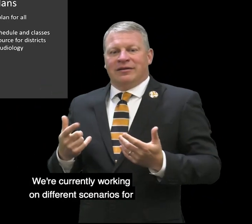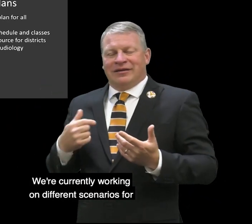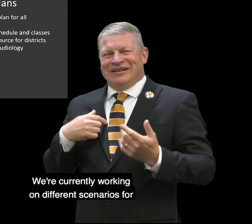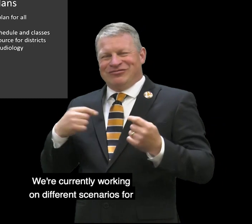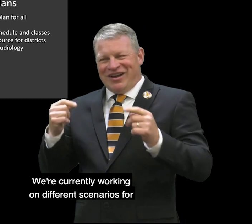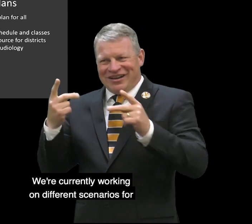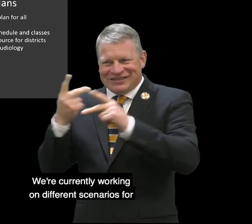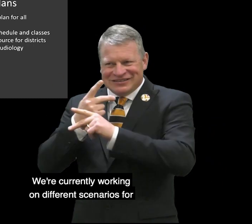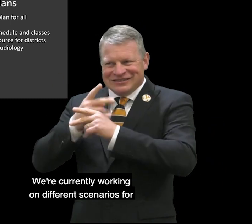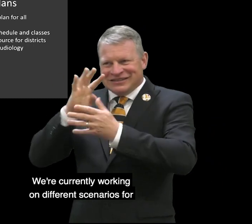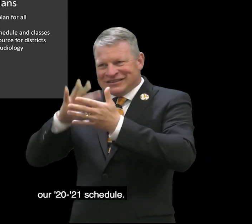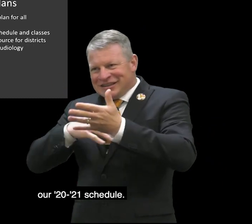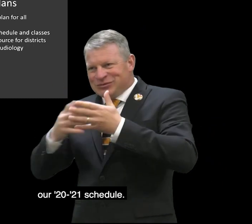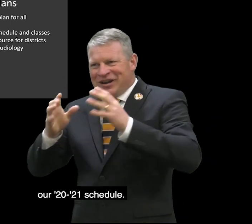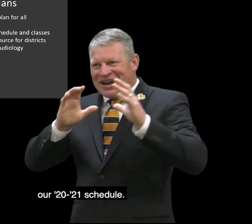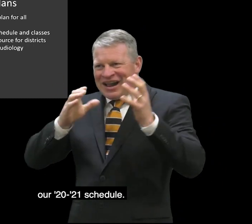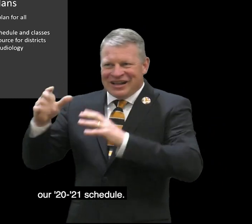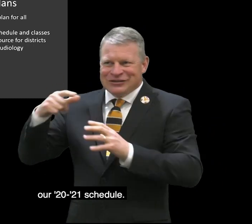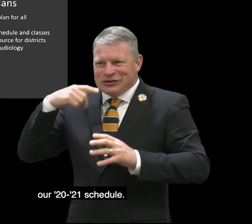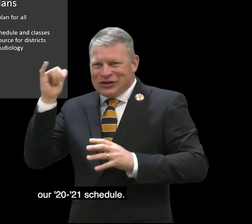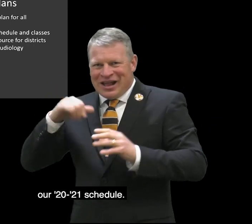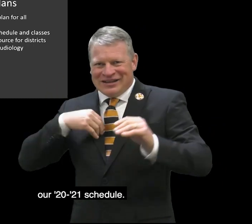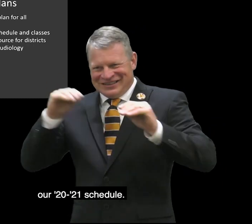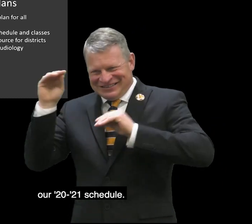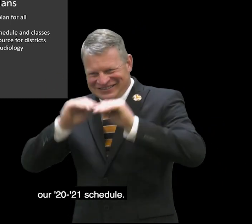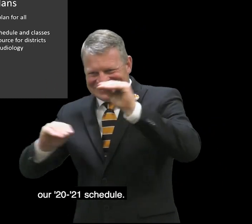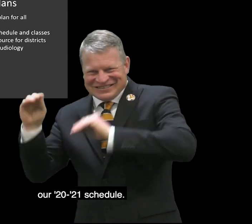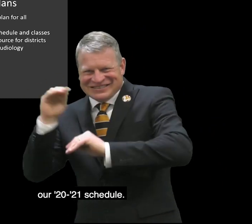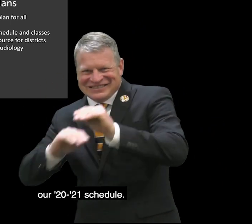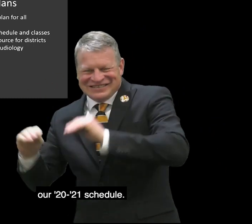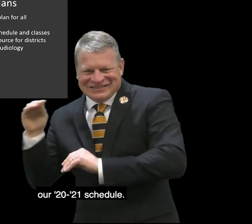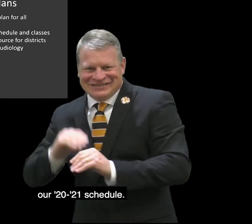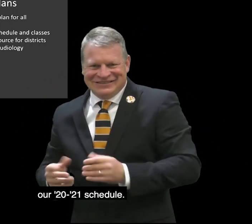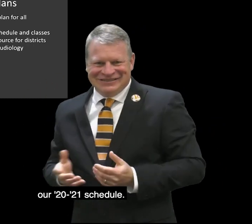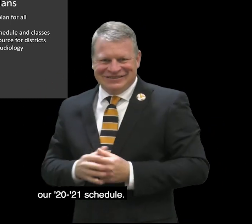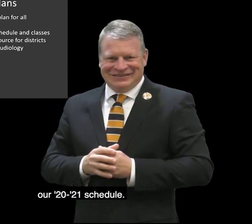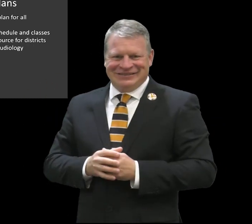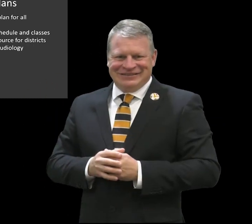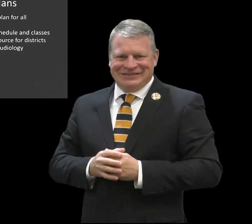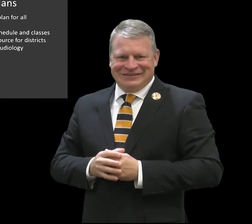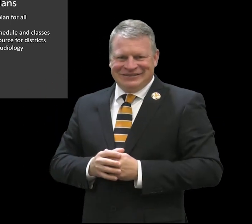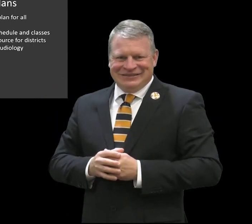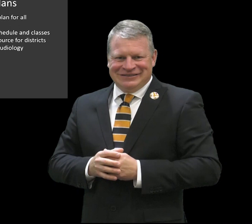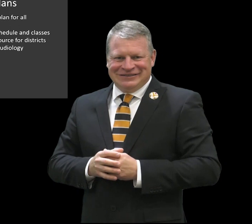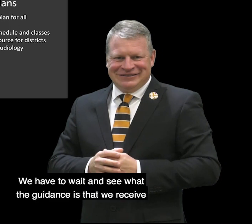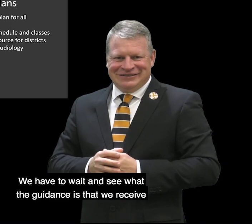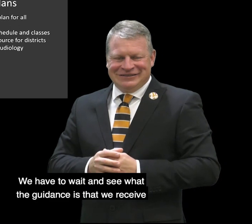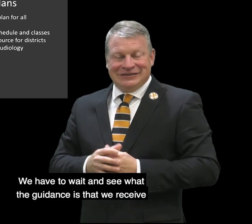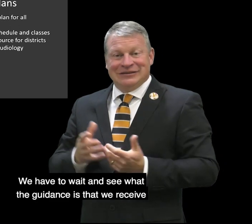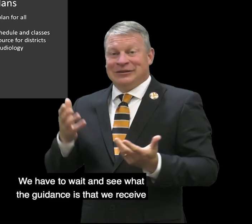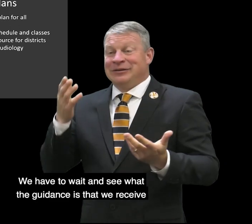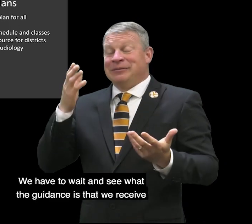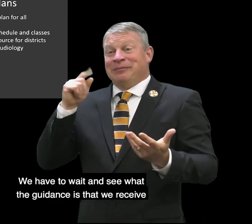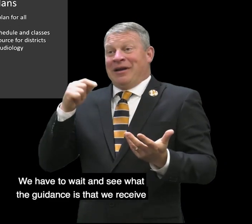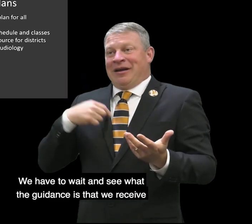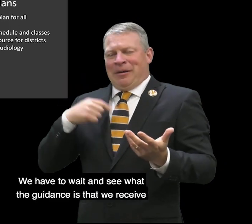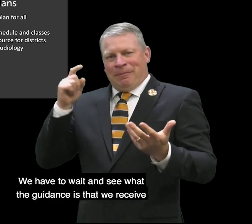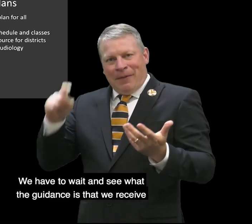back on campus in person or have a more hybrid approach with some online classes and some in-person classes. We're